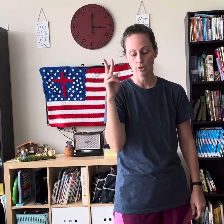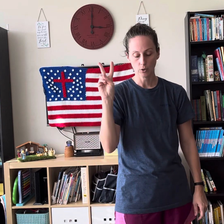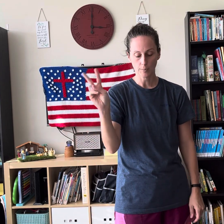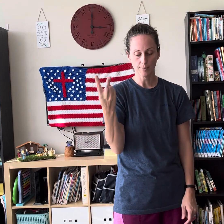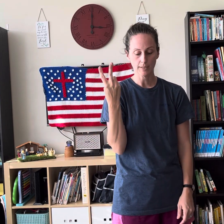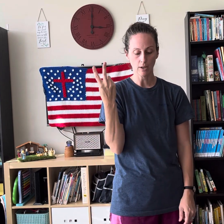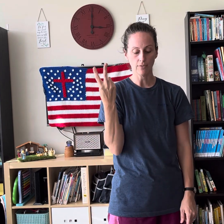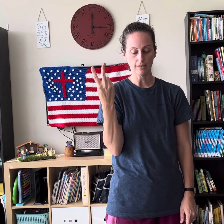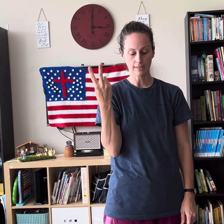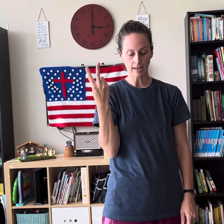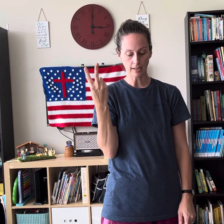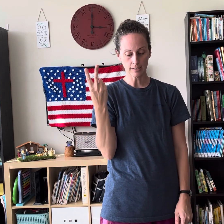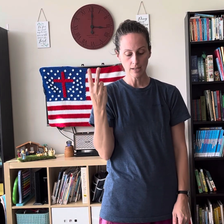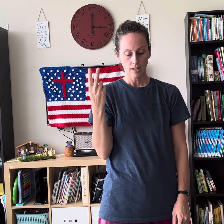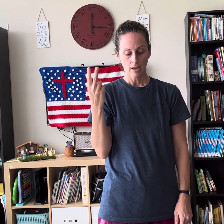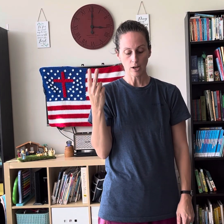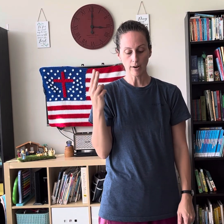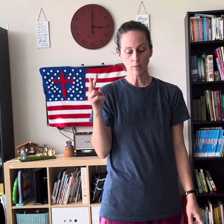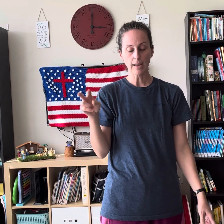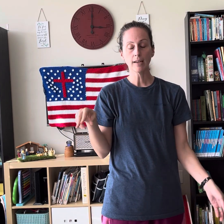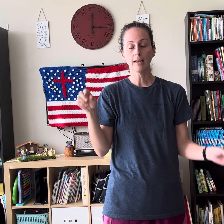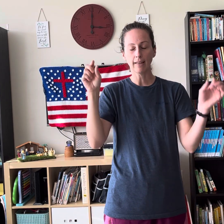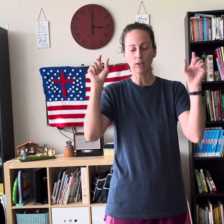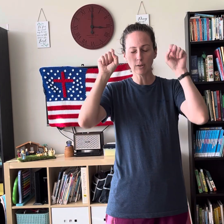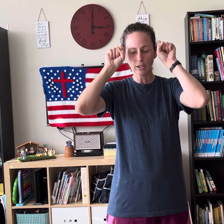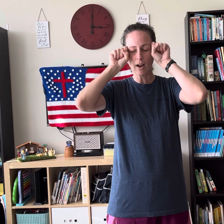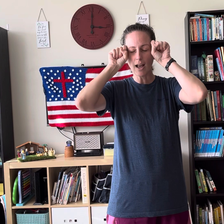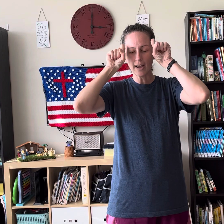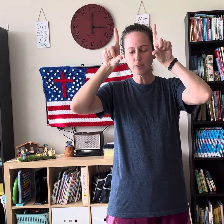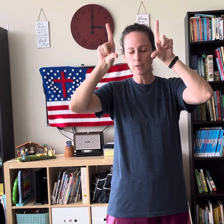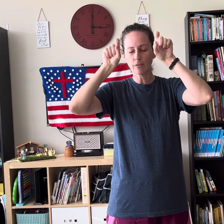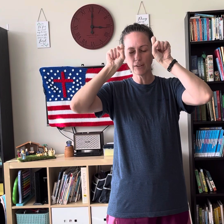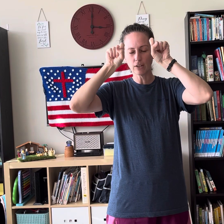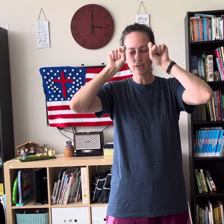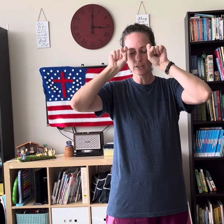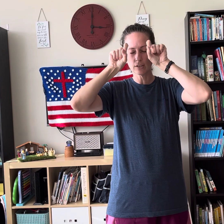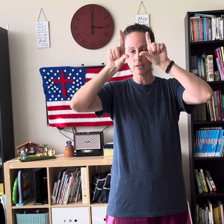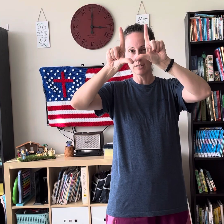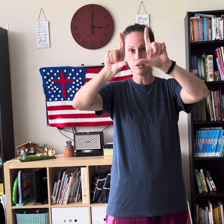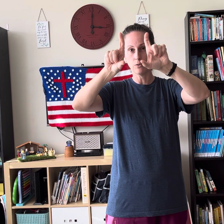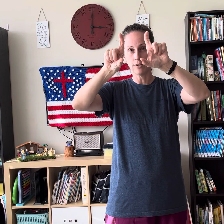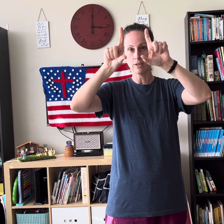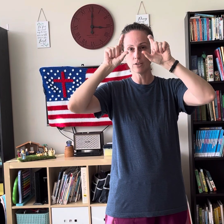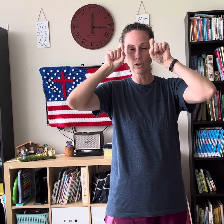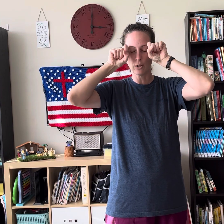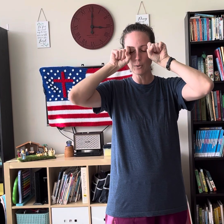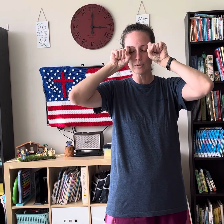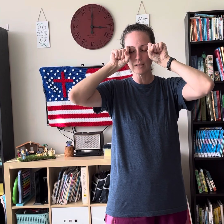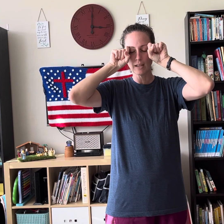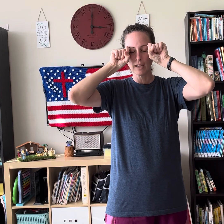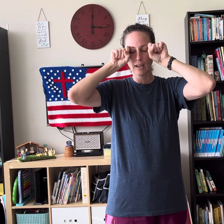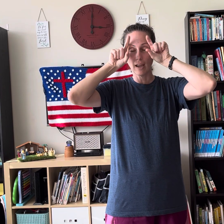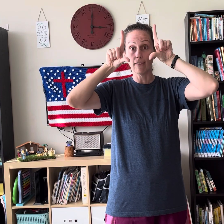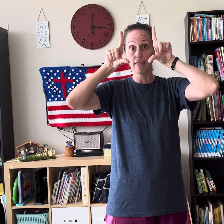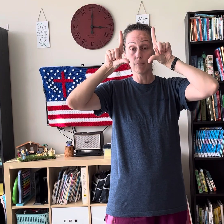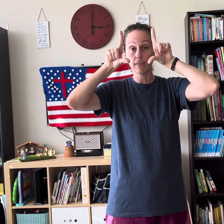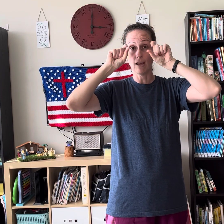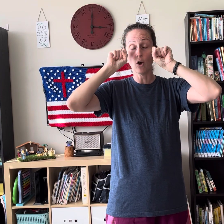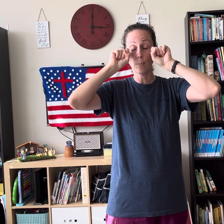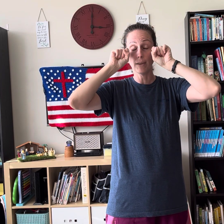towards themselves, that's second. In Great Awakening, they close their eyes with their fingers, these 2 fingers closed. And then when they open